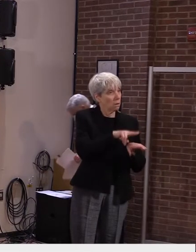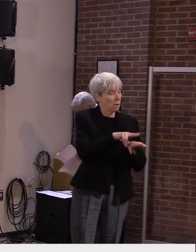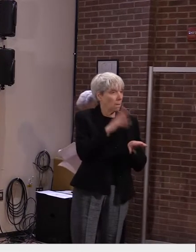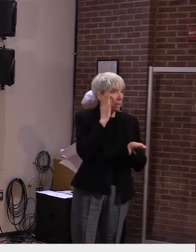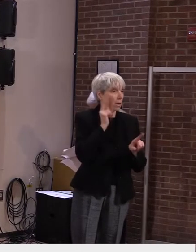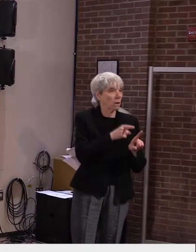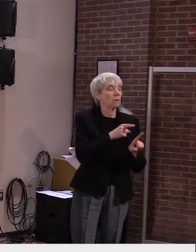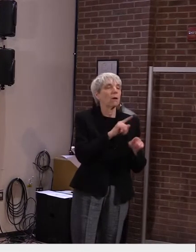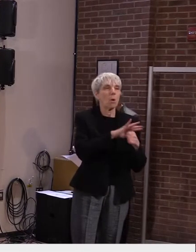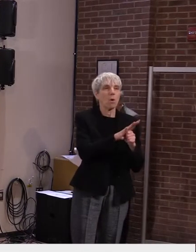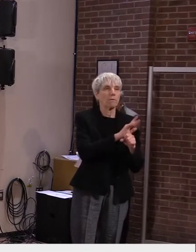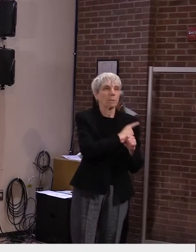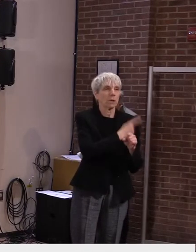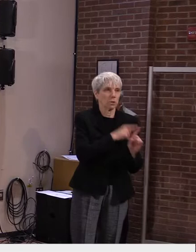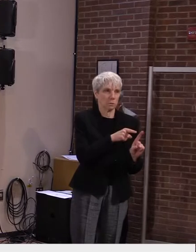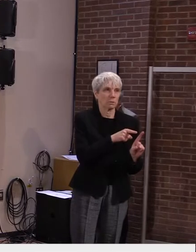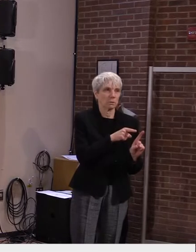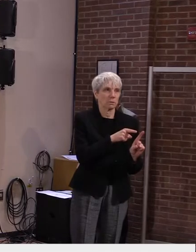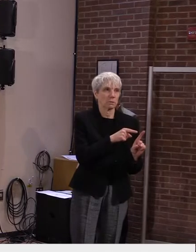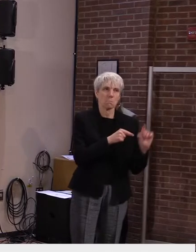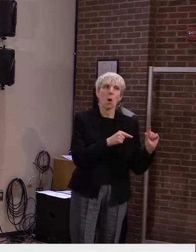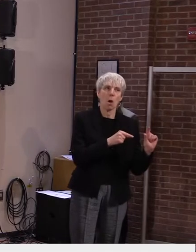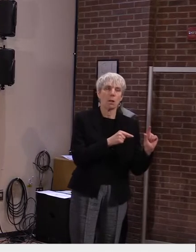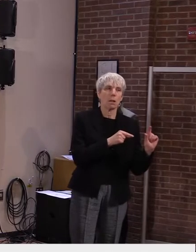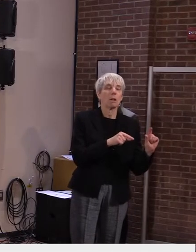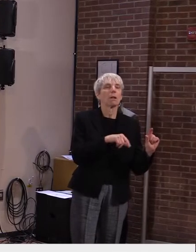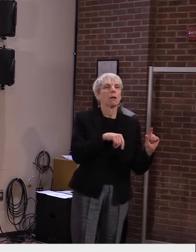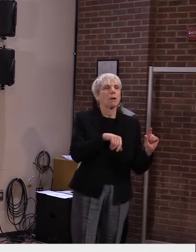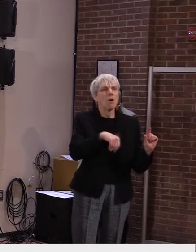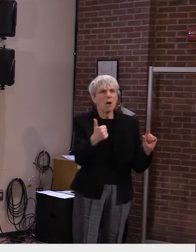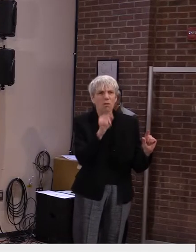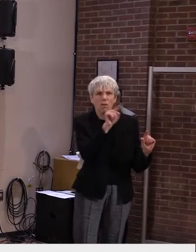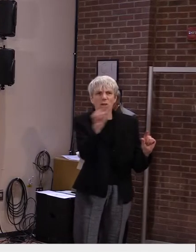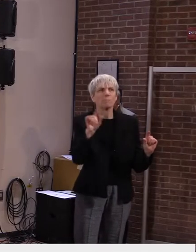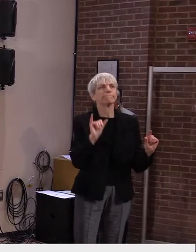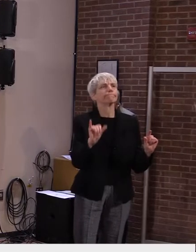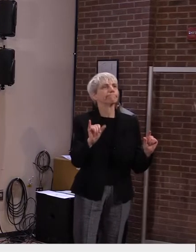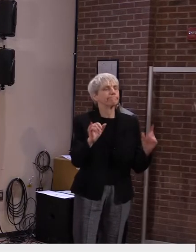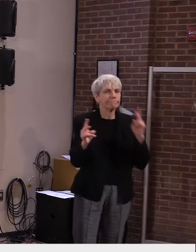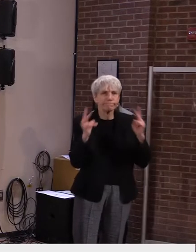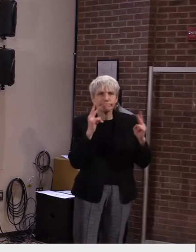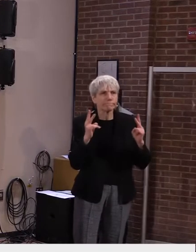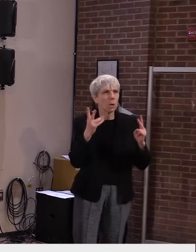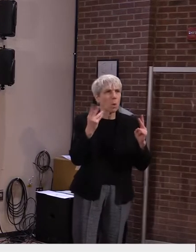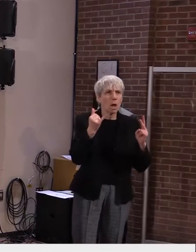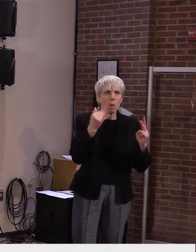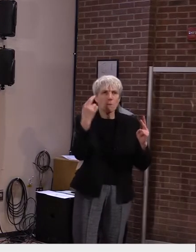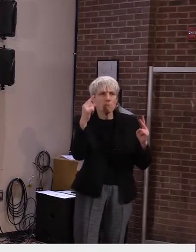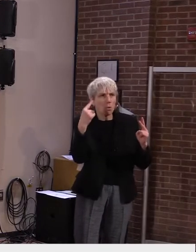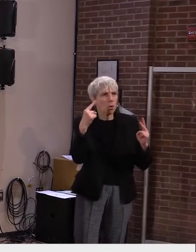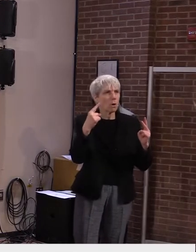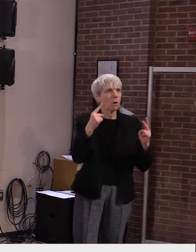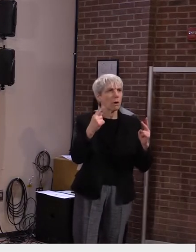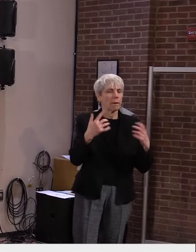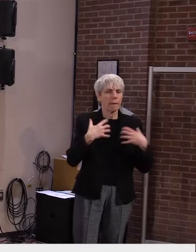watch the other, what's driving the other cases as well.